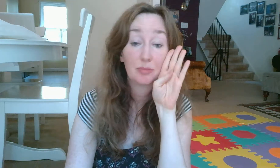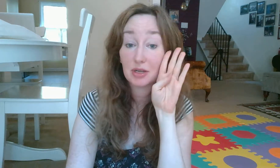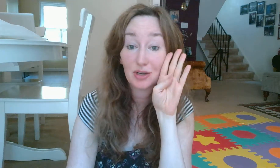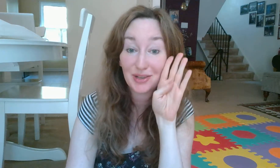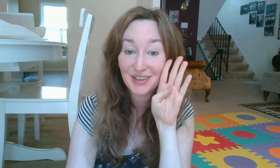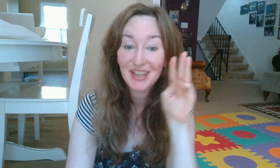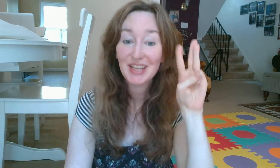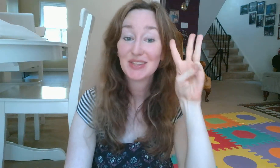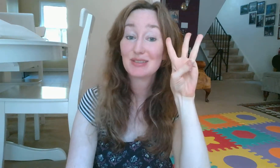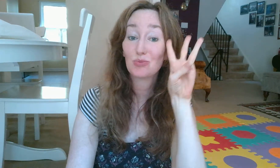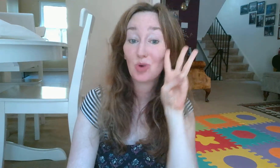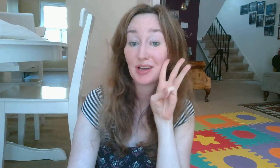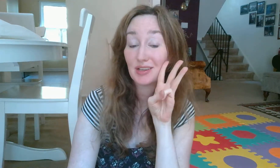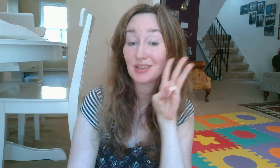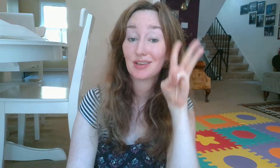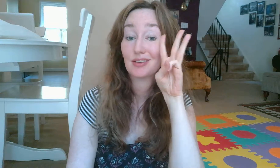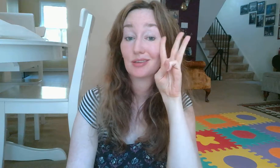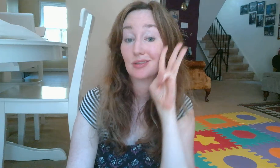Beer. This is wine.